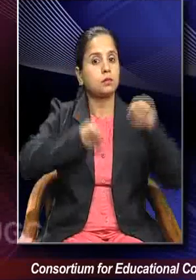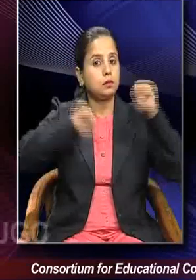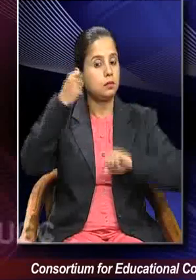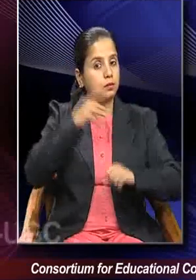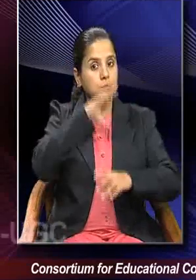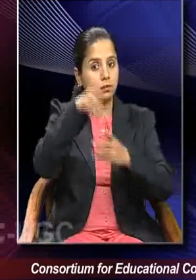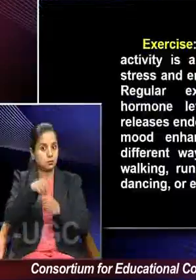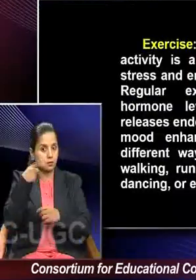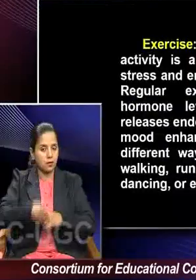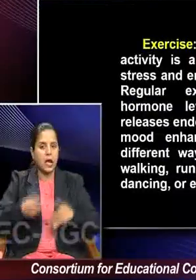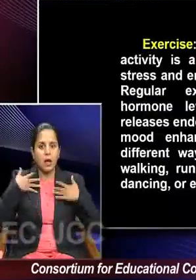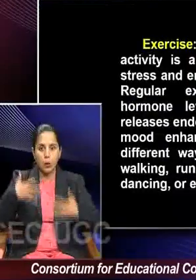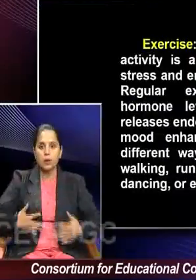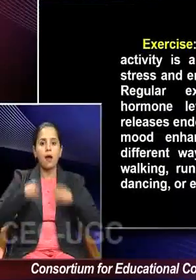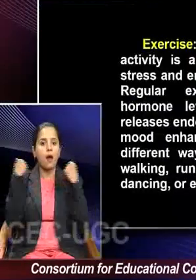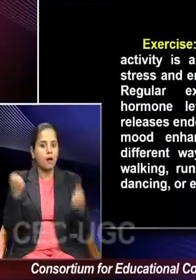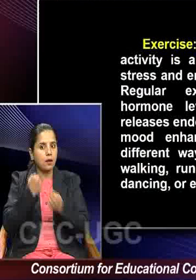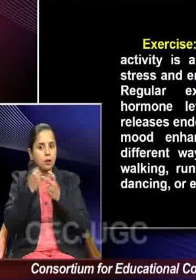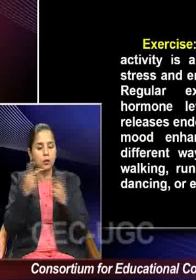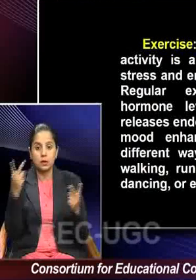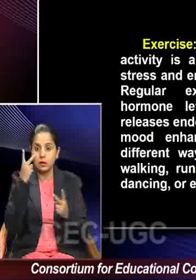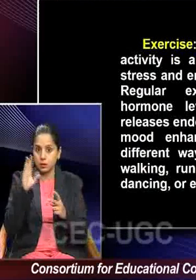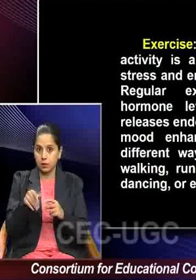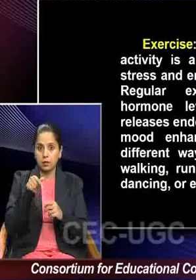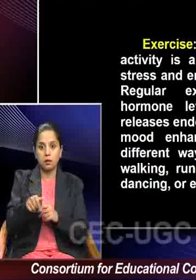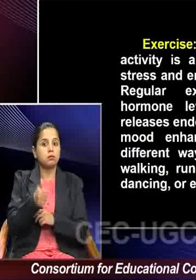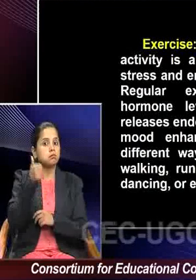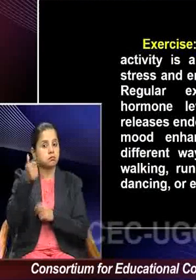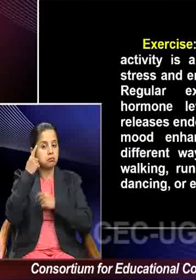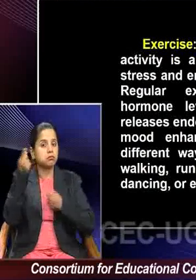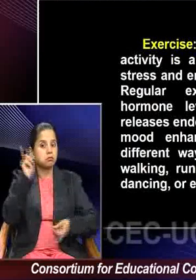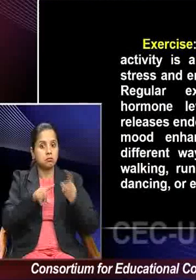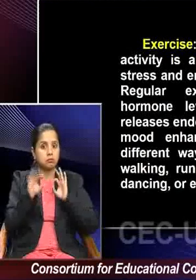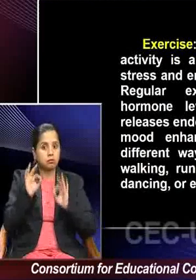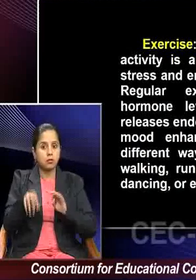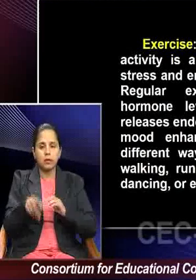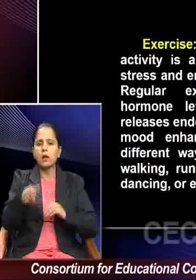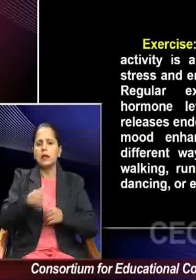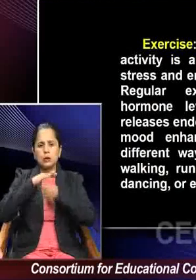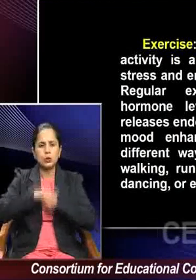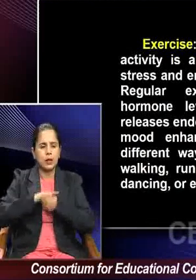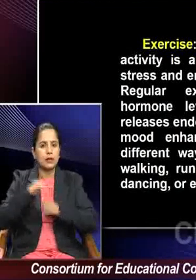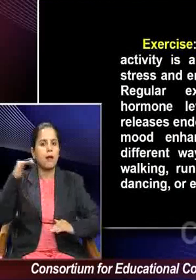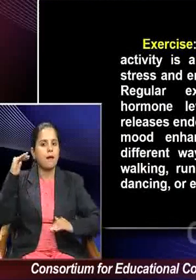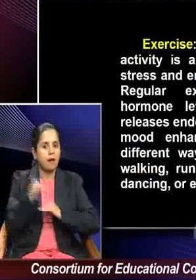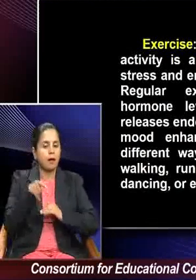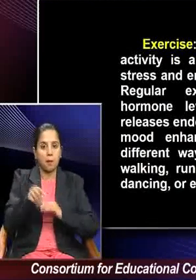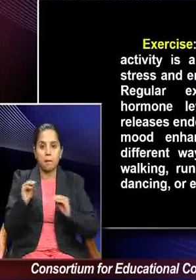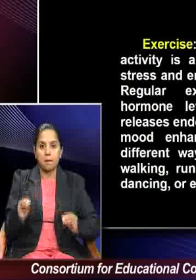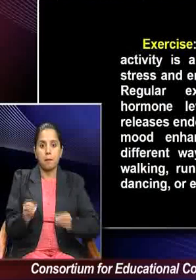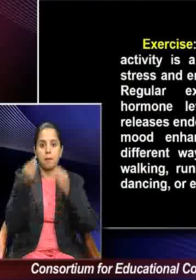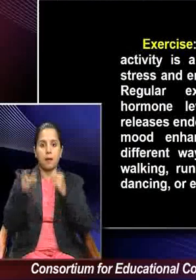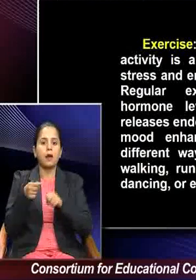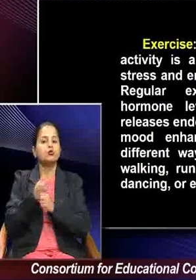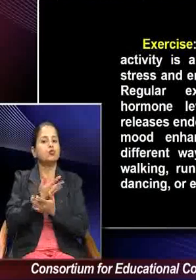in physical activity is a great strategy to lower the stress and enhance the